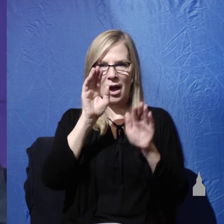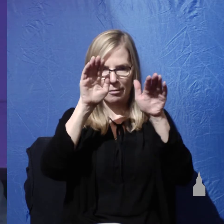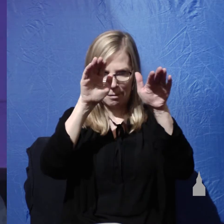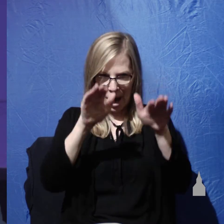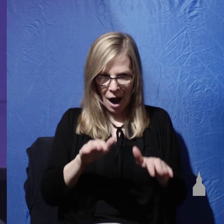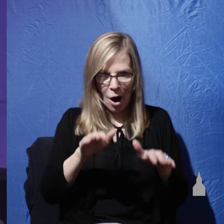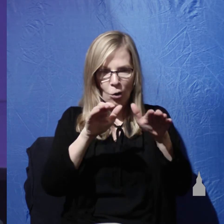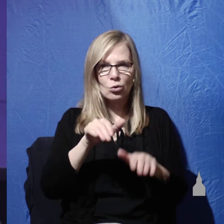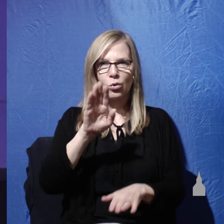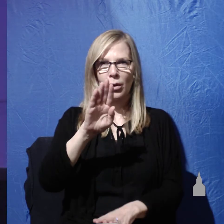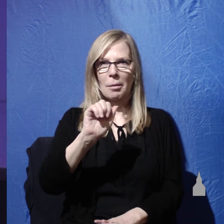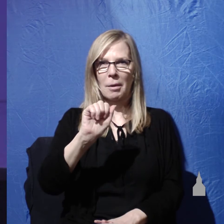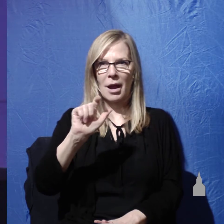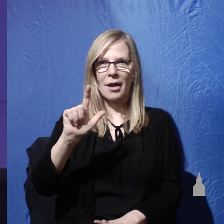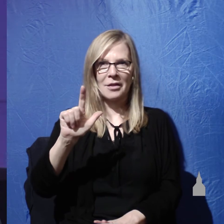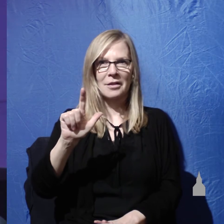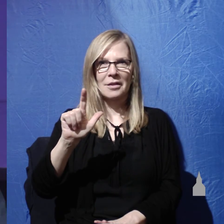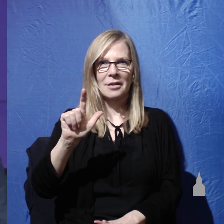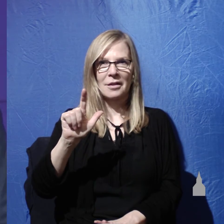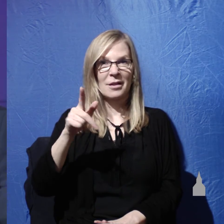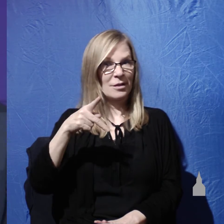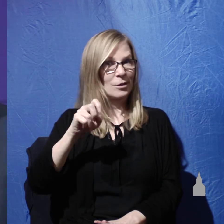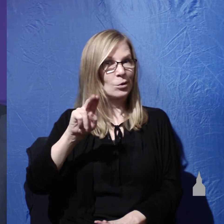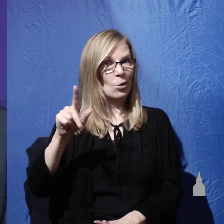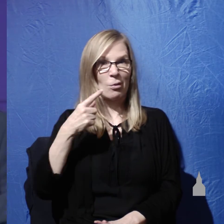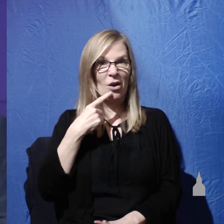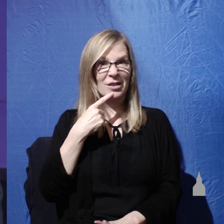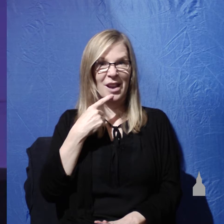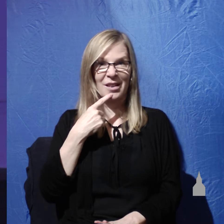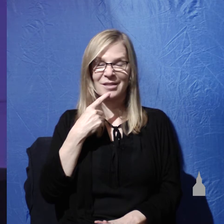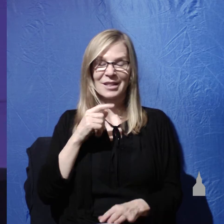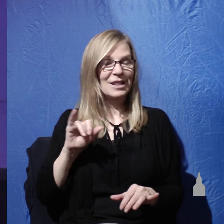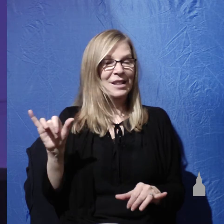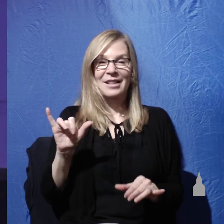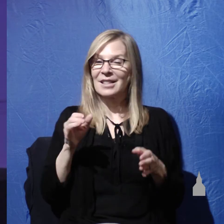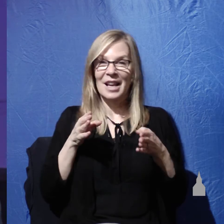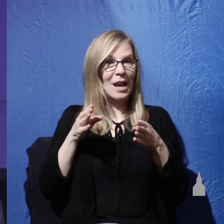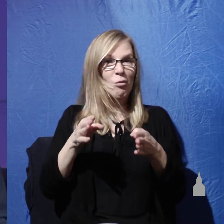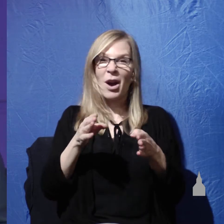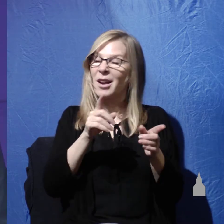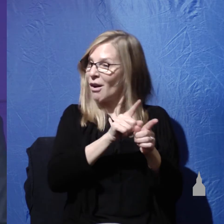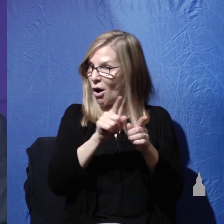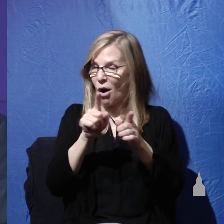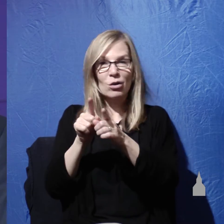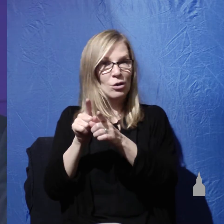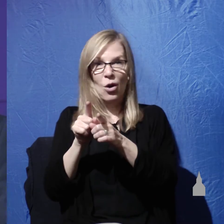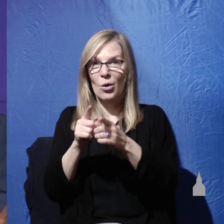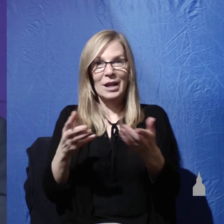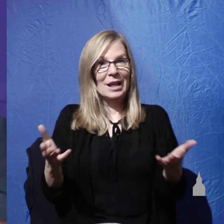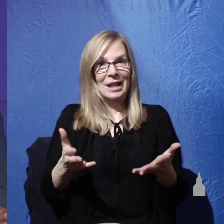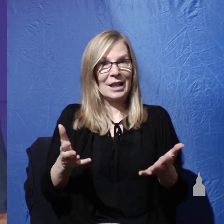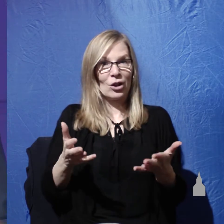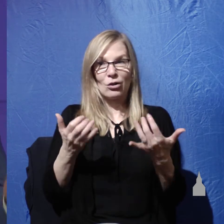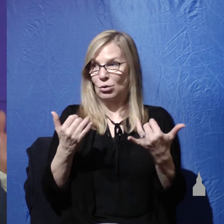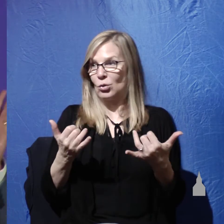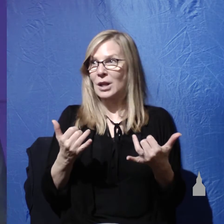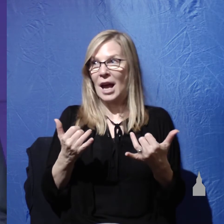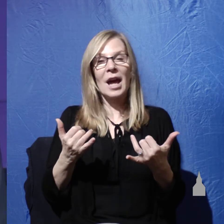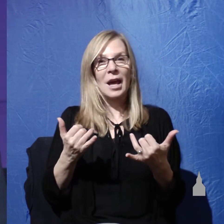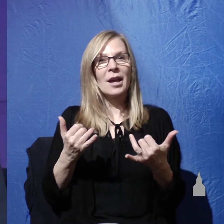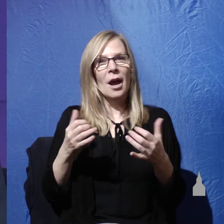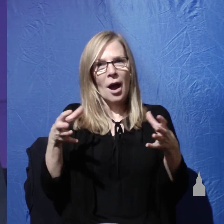this concluding logical statement. In the same way, then, there has also come to be at the present time